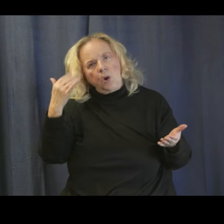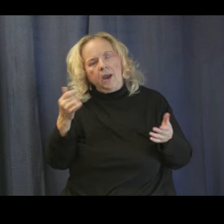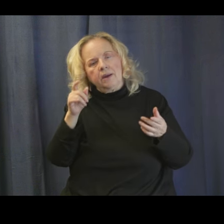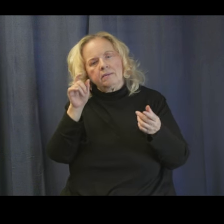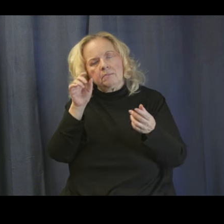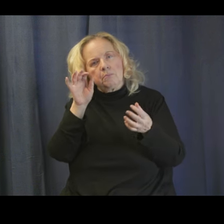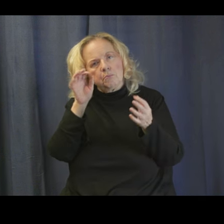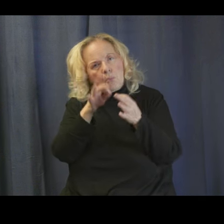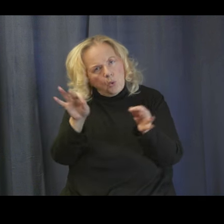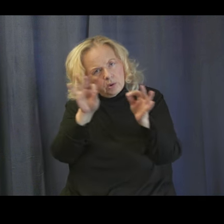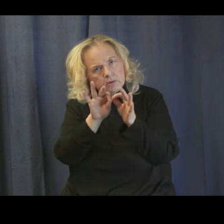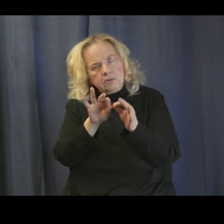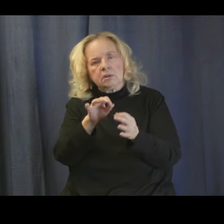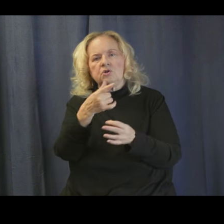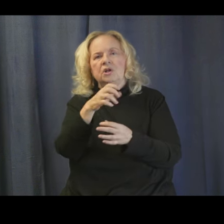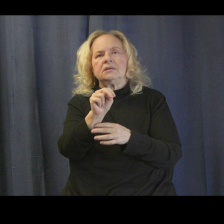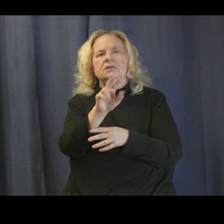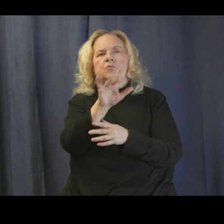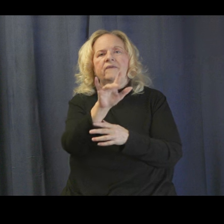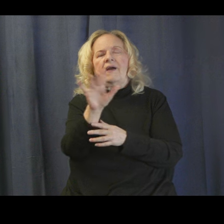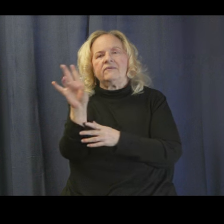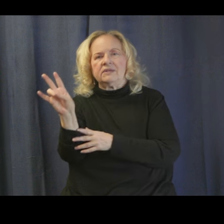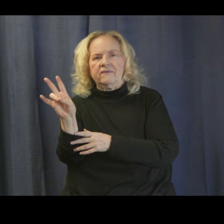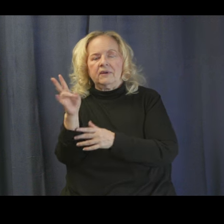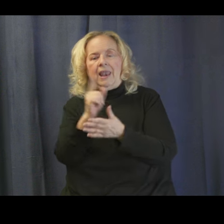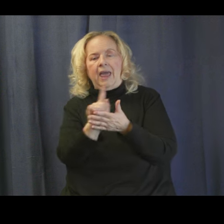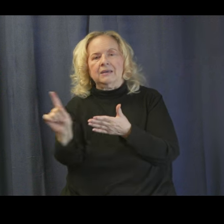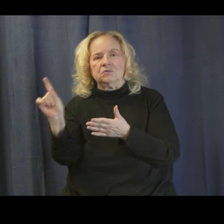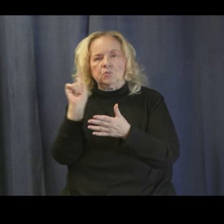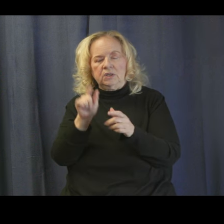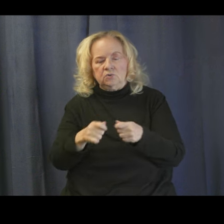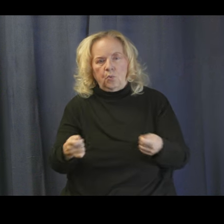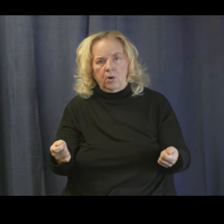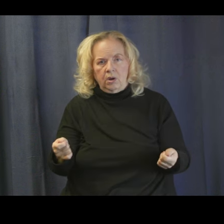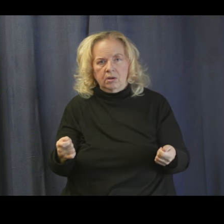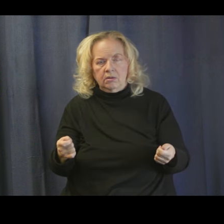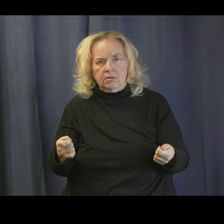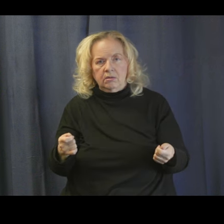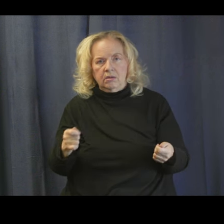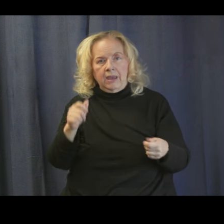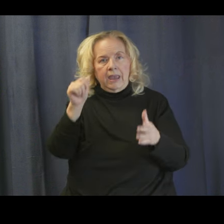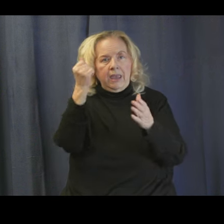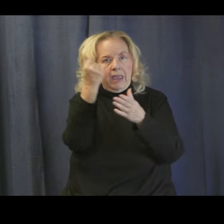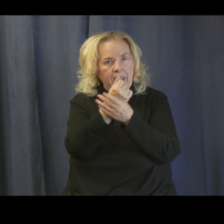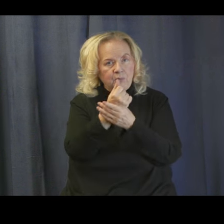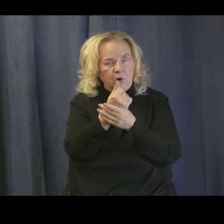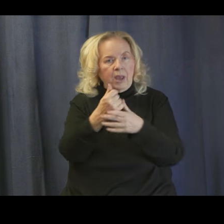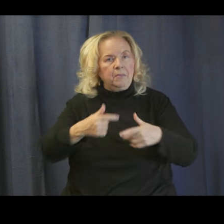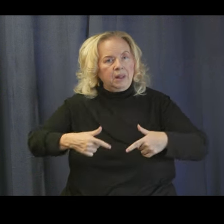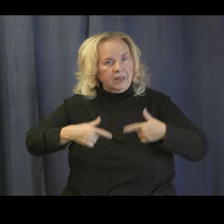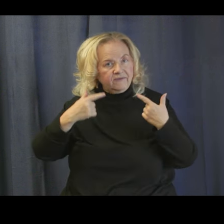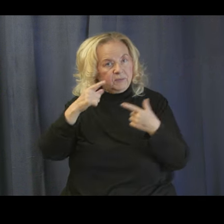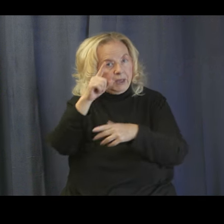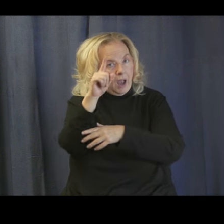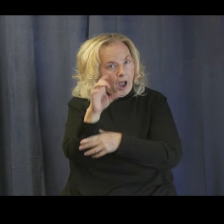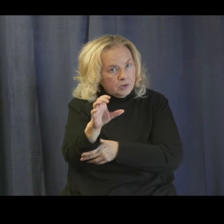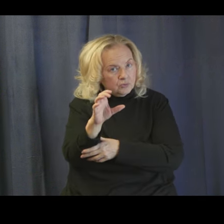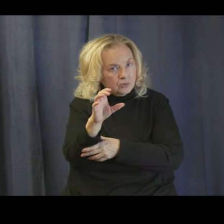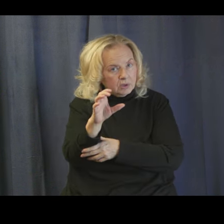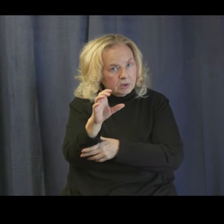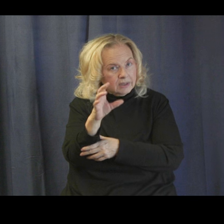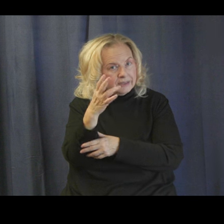to Genesis 25:7, which was from last week's Torah portion. But it said, Abraham lived to be